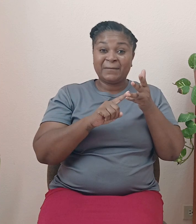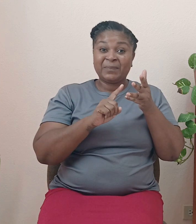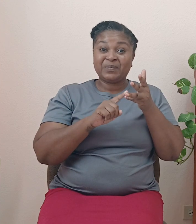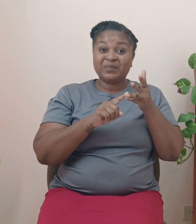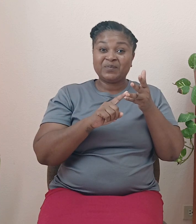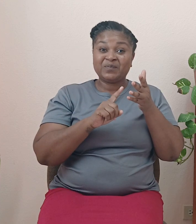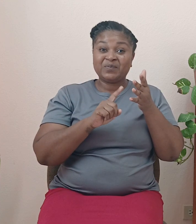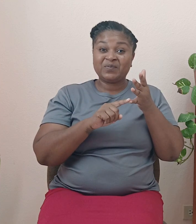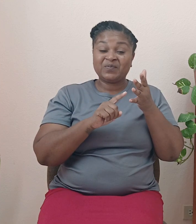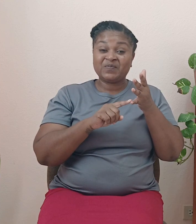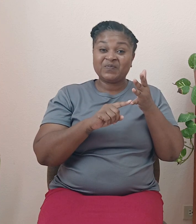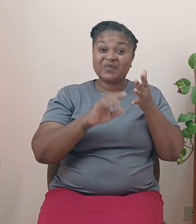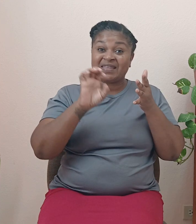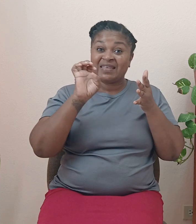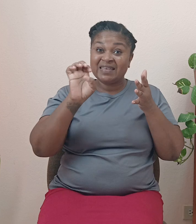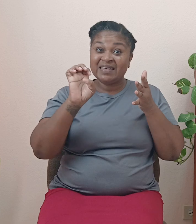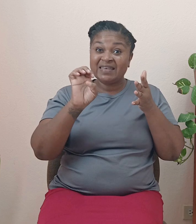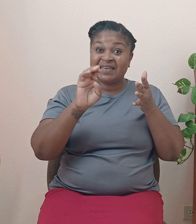E. Babylon.